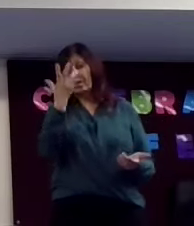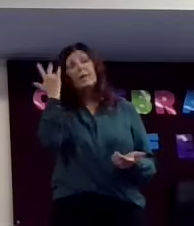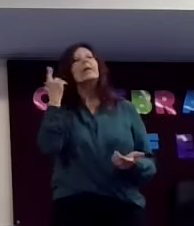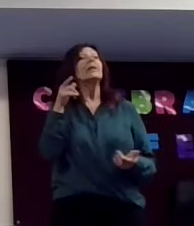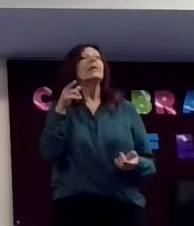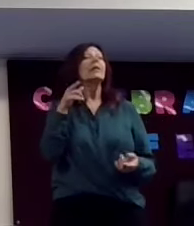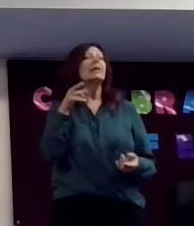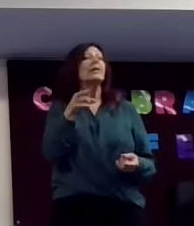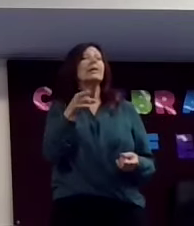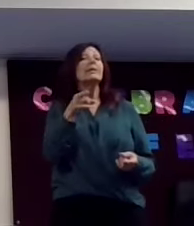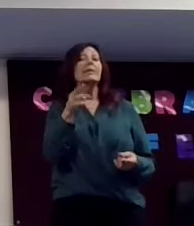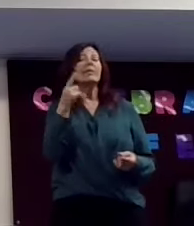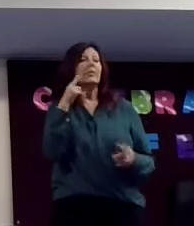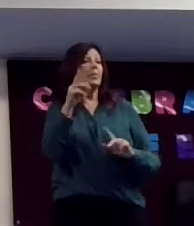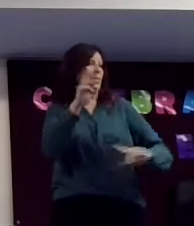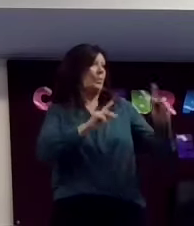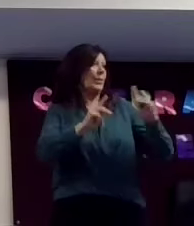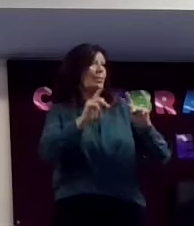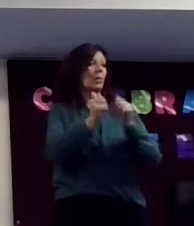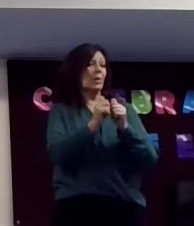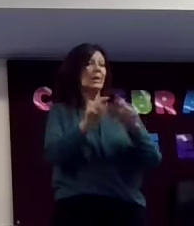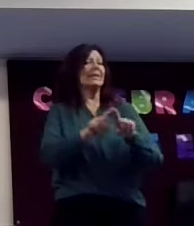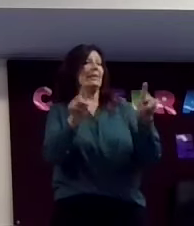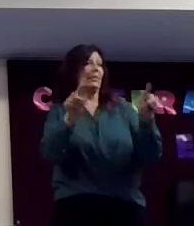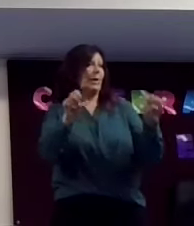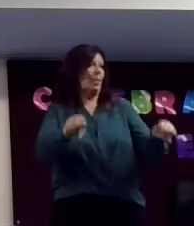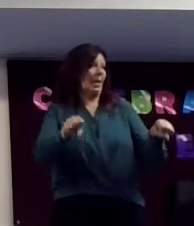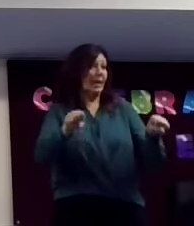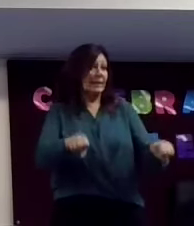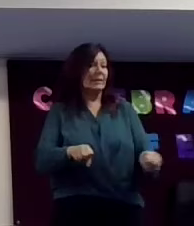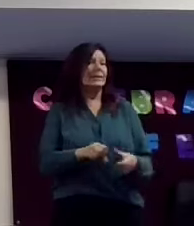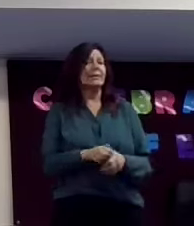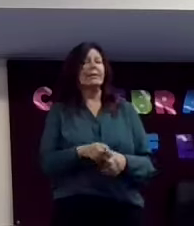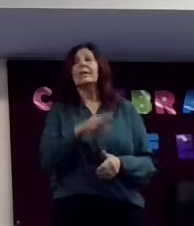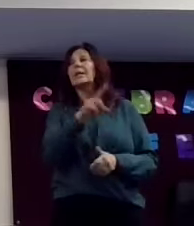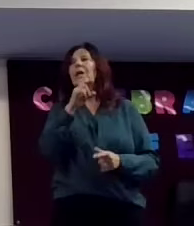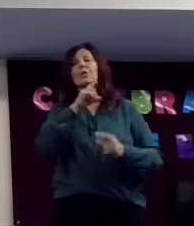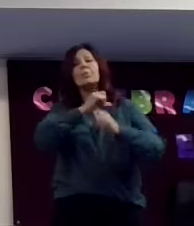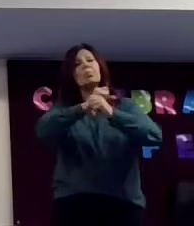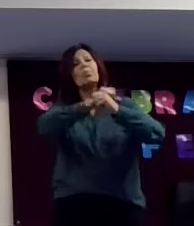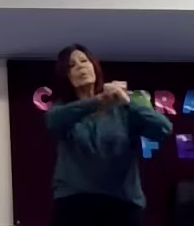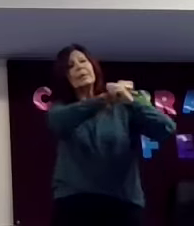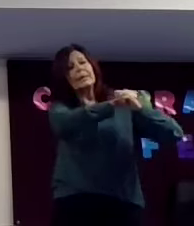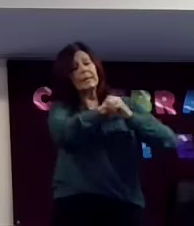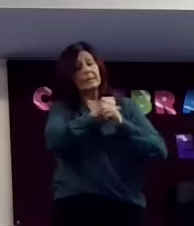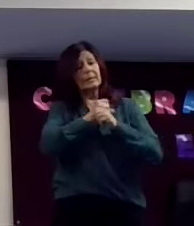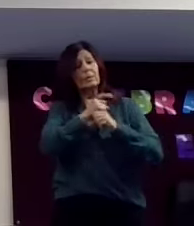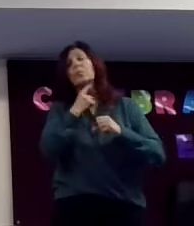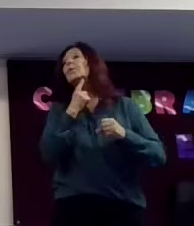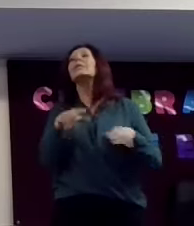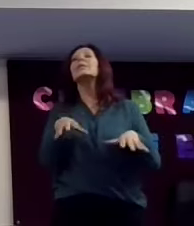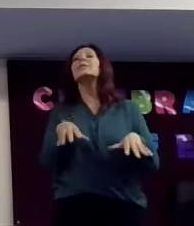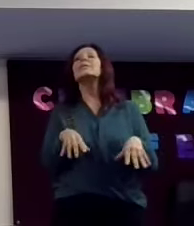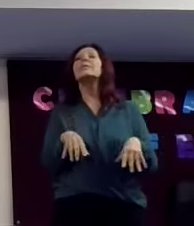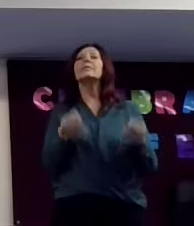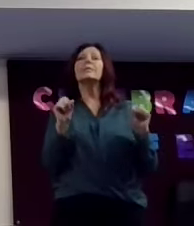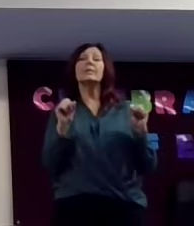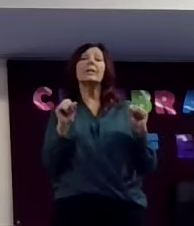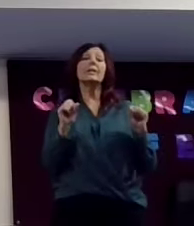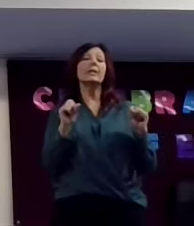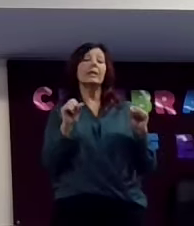it goes to people with different abilities. They are to be protected. We're taking